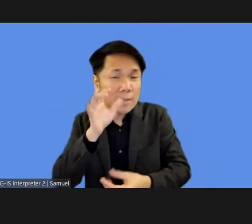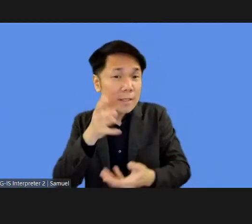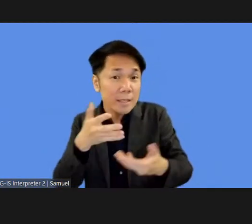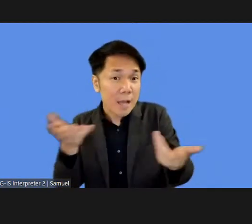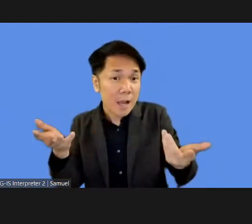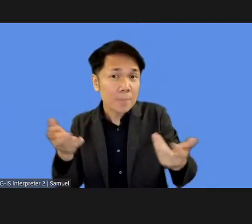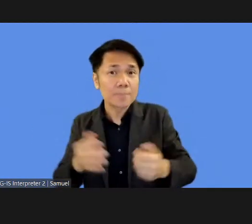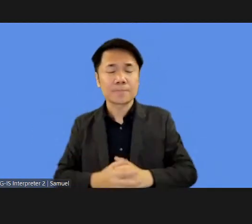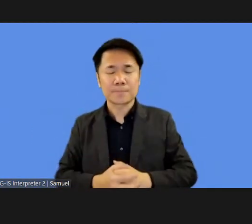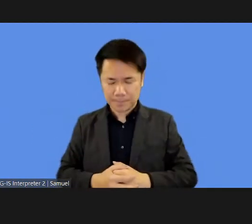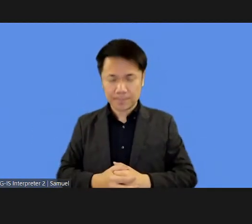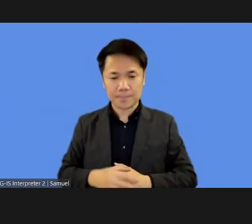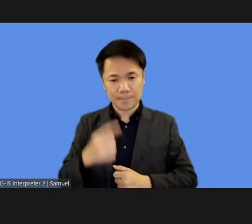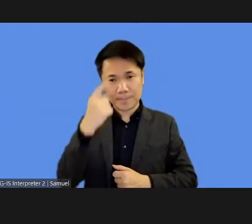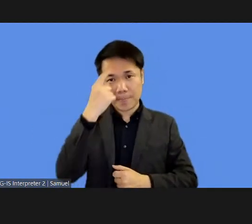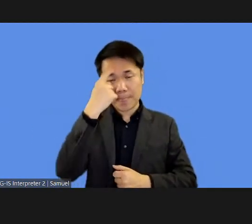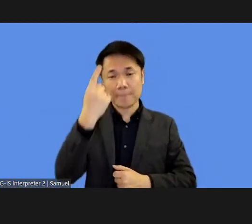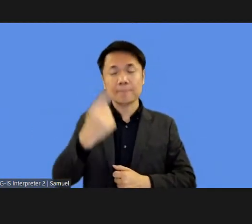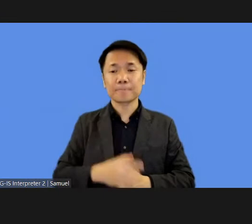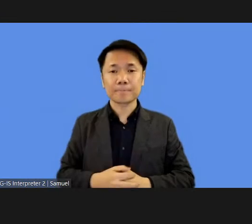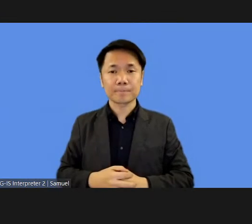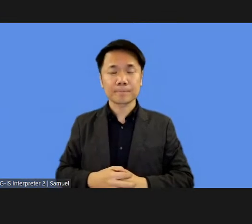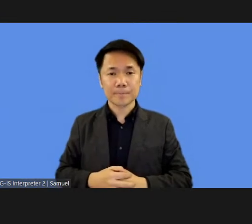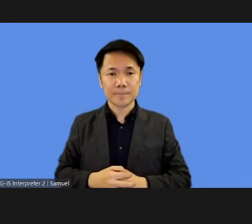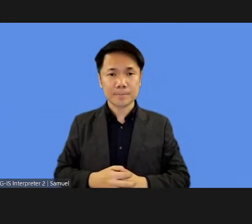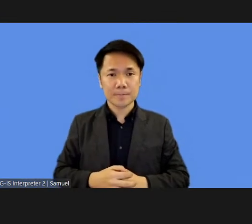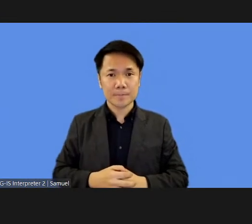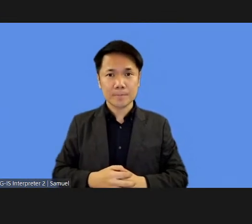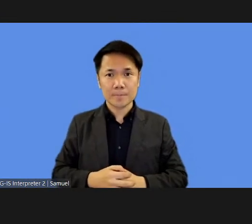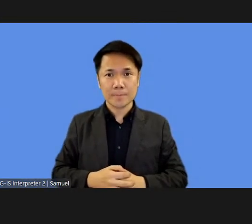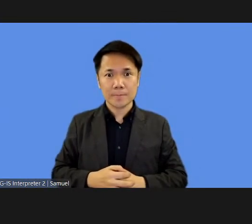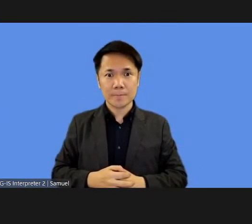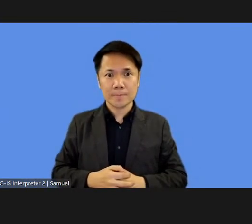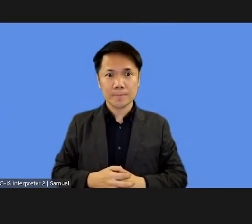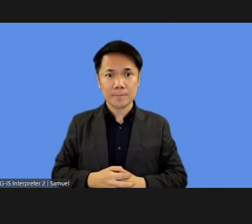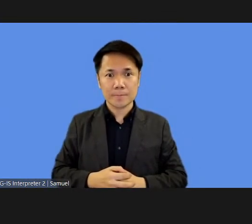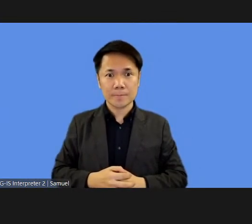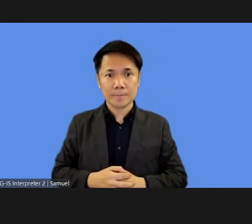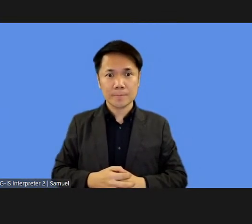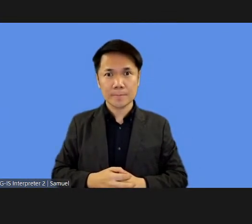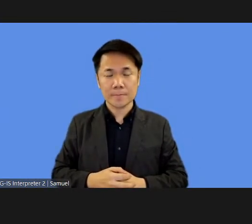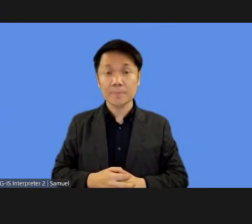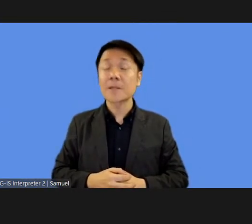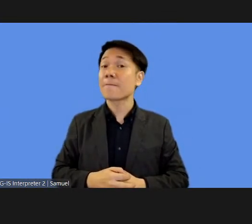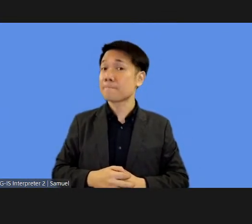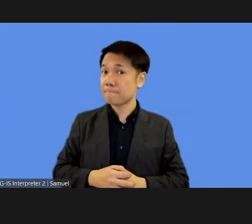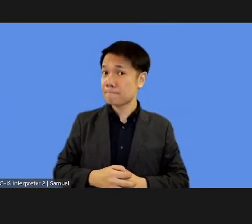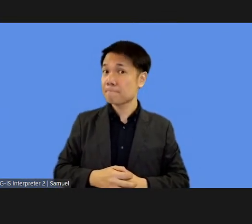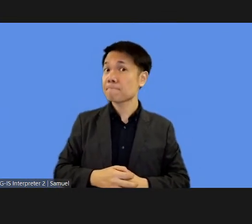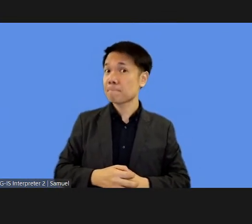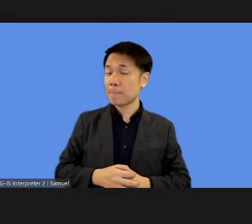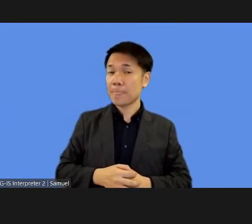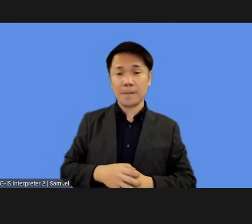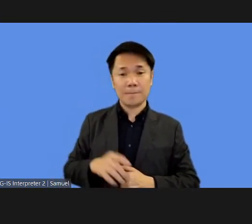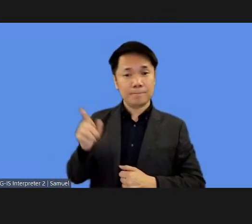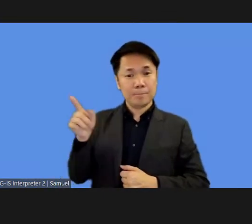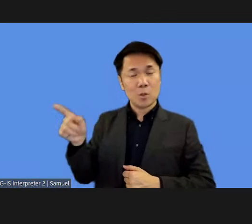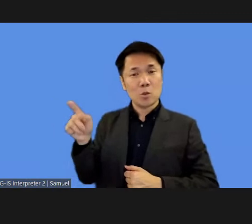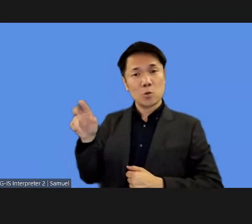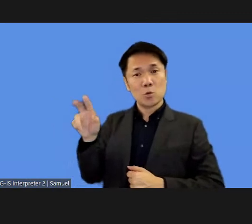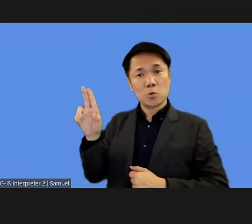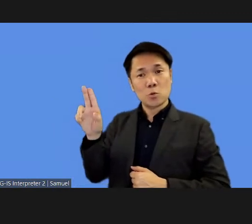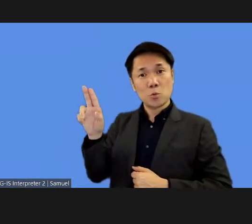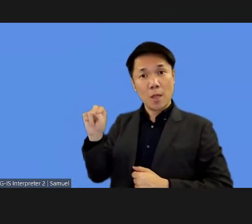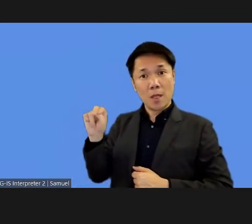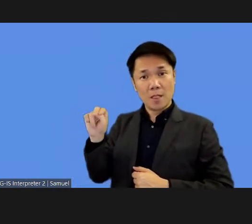Just quickly, it all depends on the level. First of all, our colleagues at UNEP they're doing a lot of